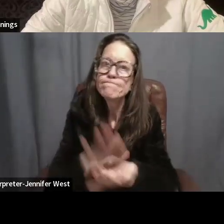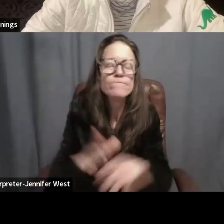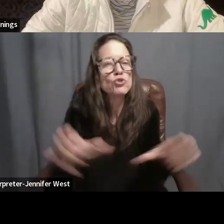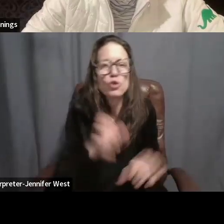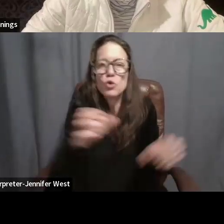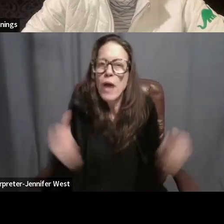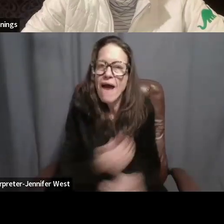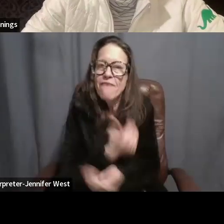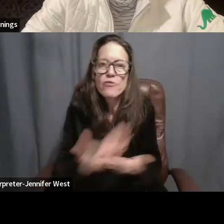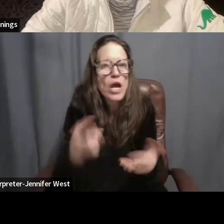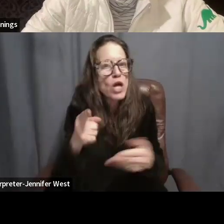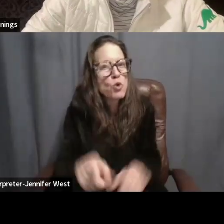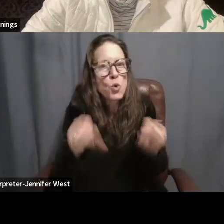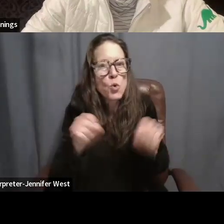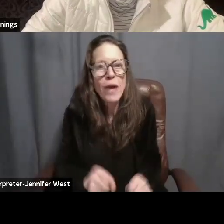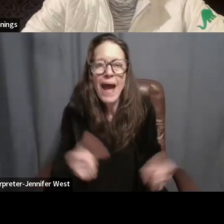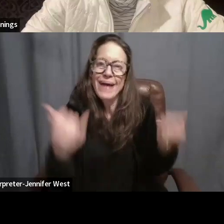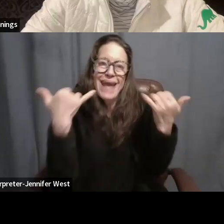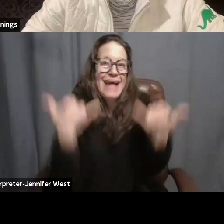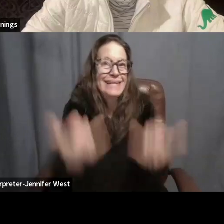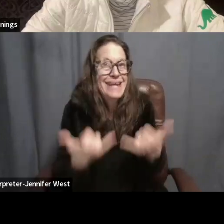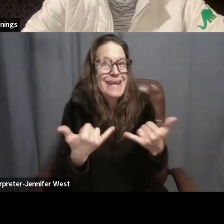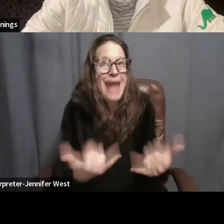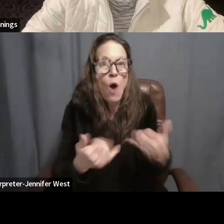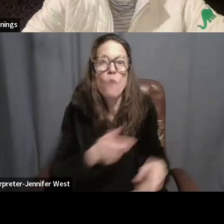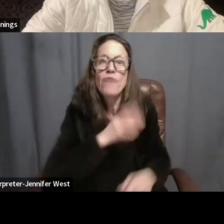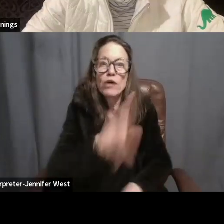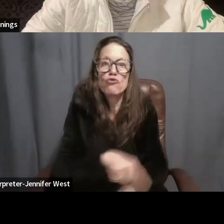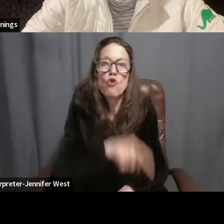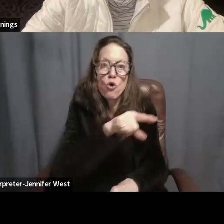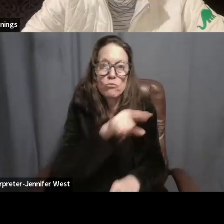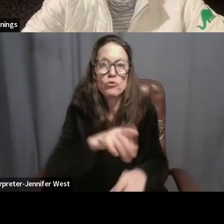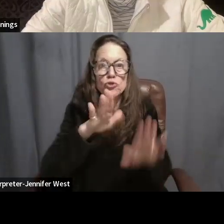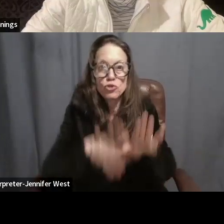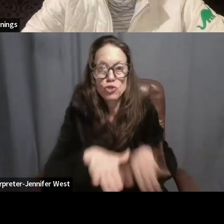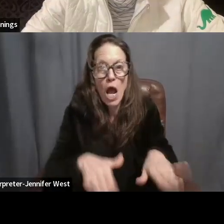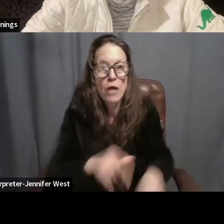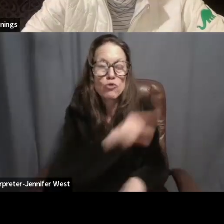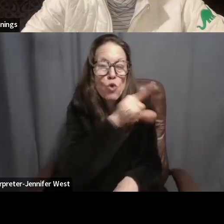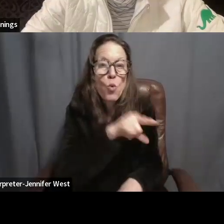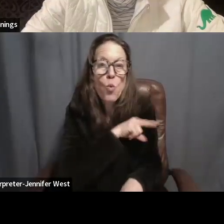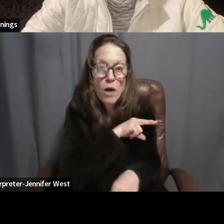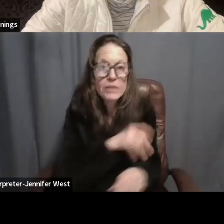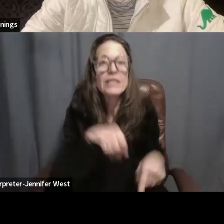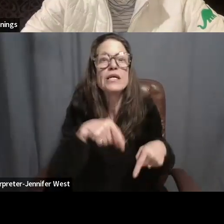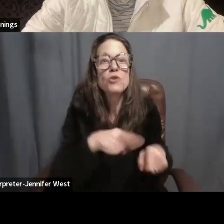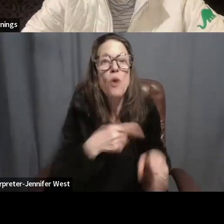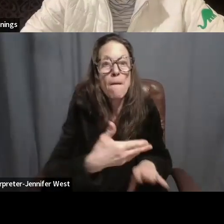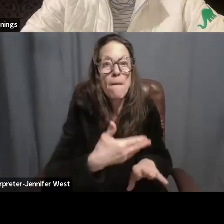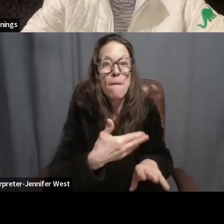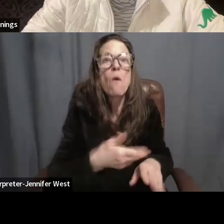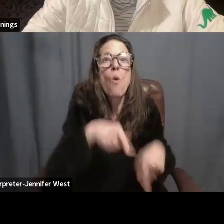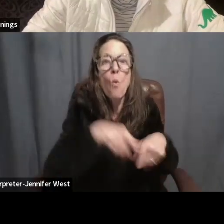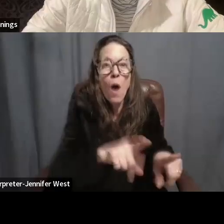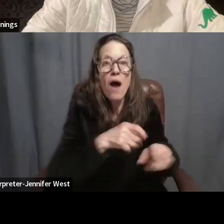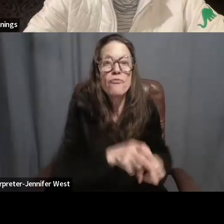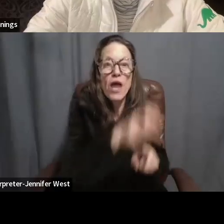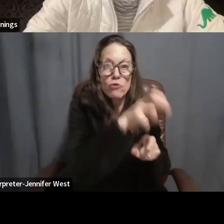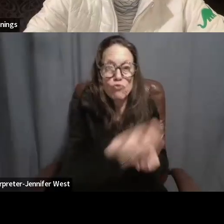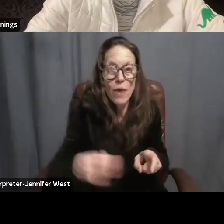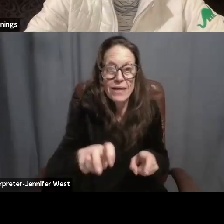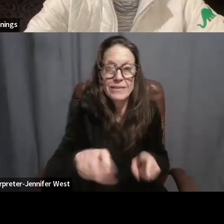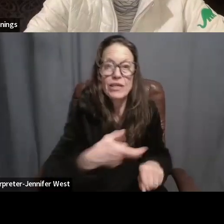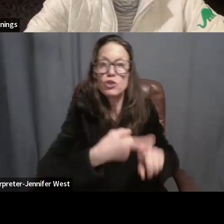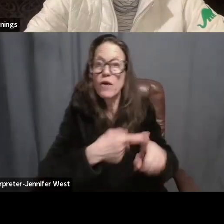the services that your child qualifies for when your child is transitioning out of high school. And in answer